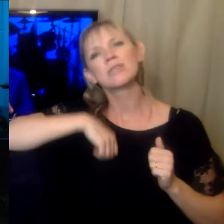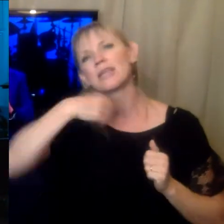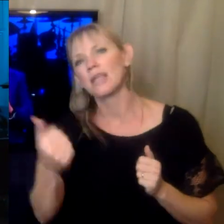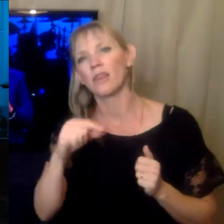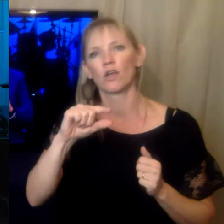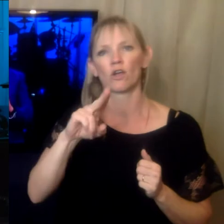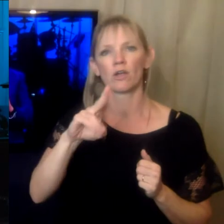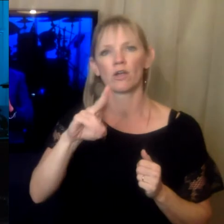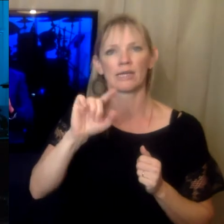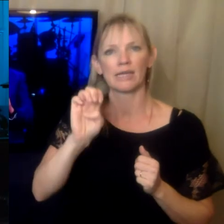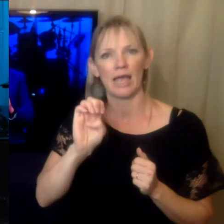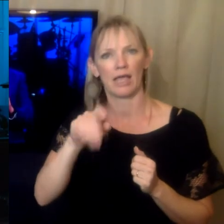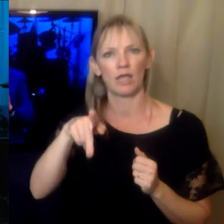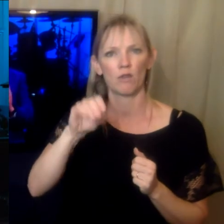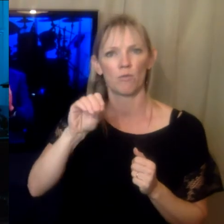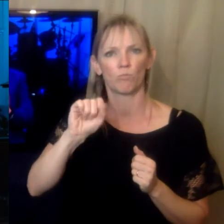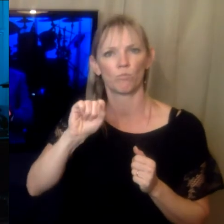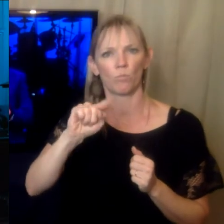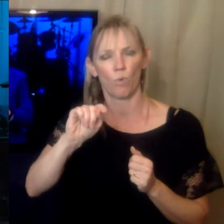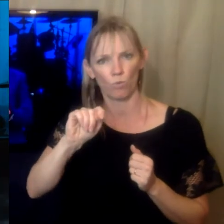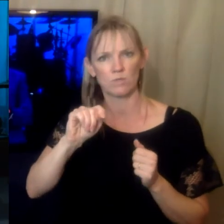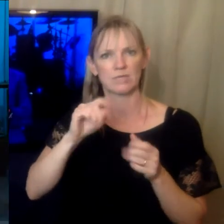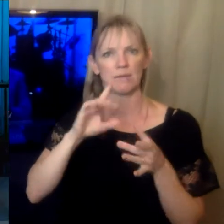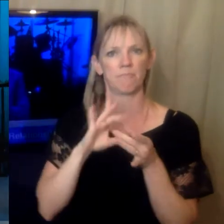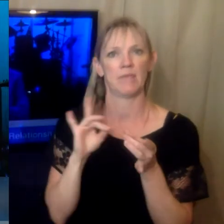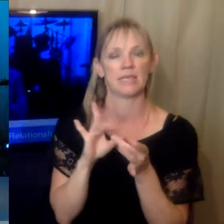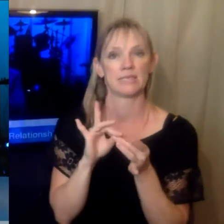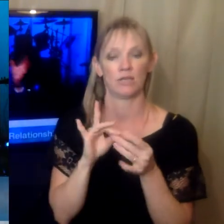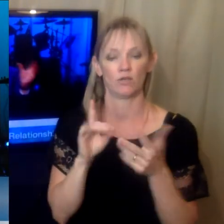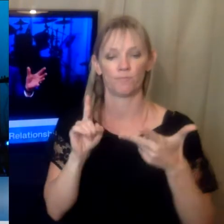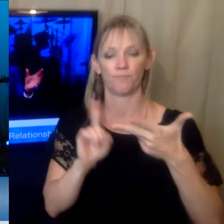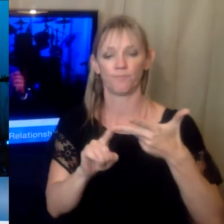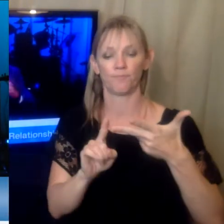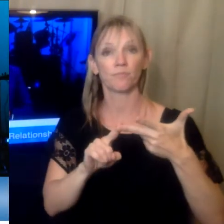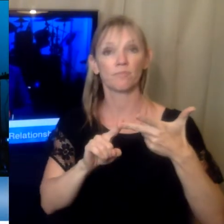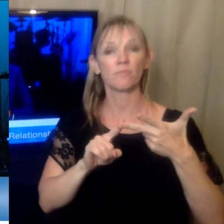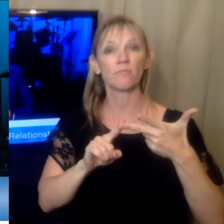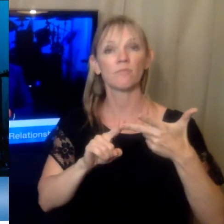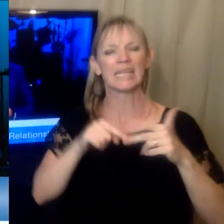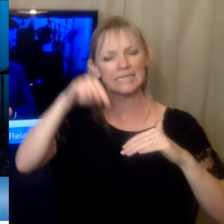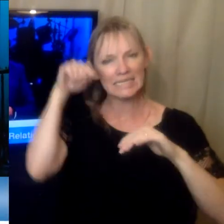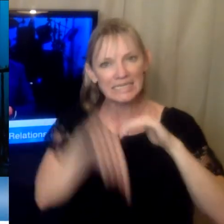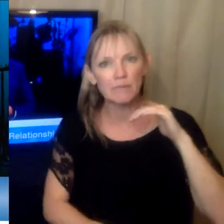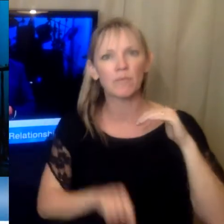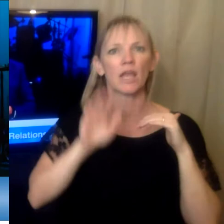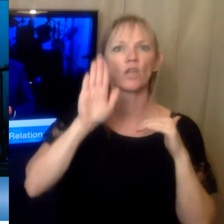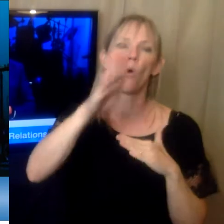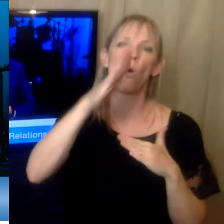guidepost message. Deepen your ultimate relationship.